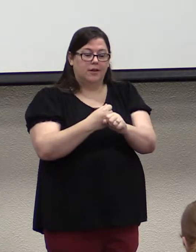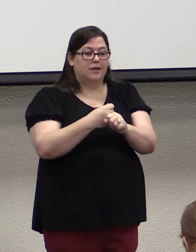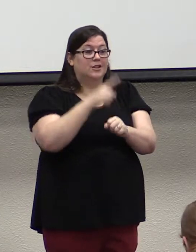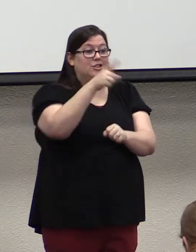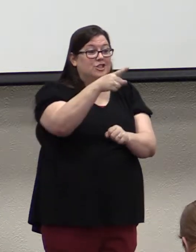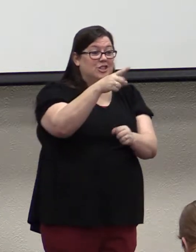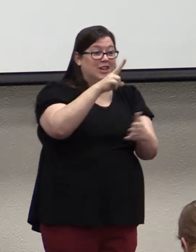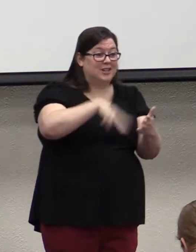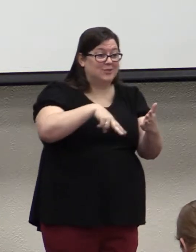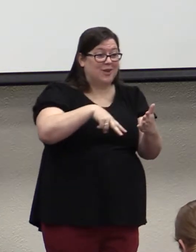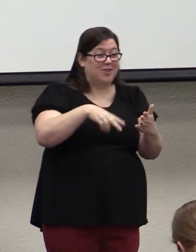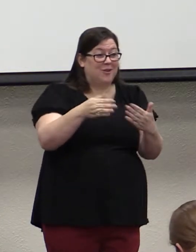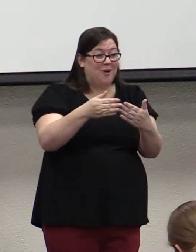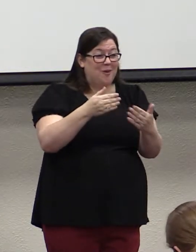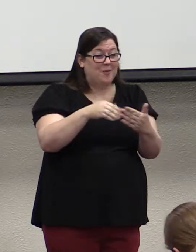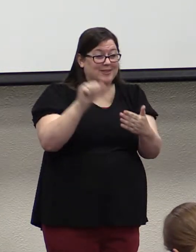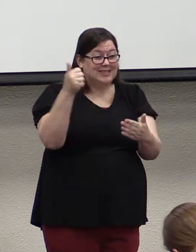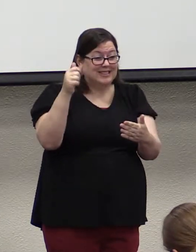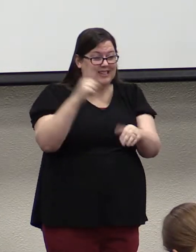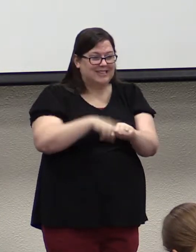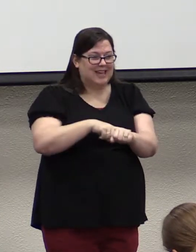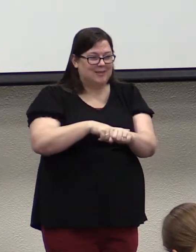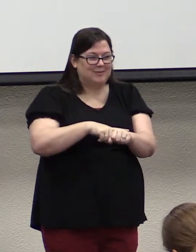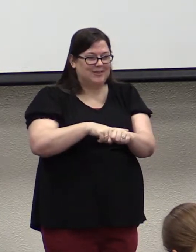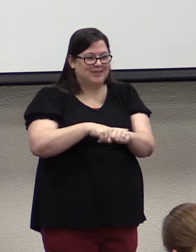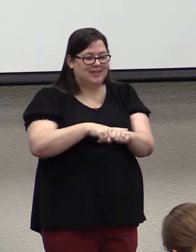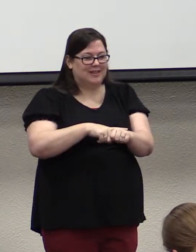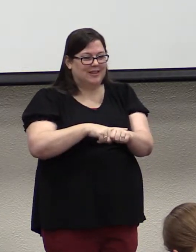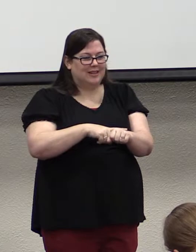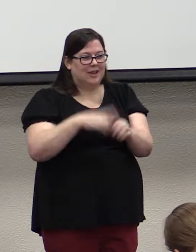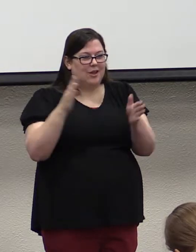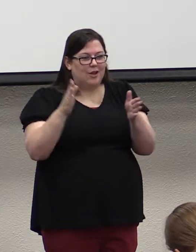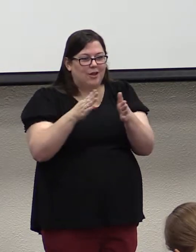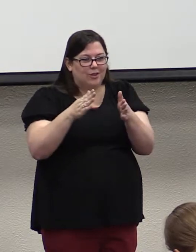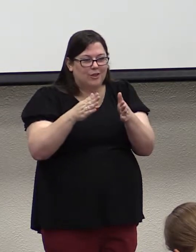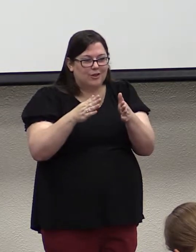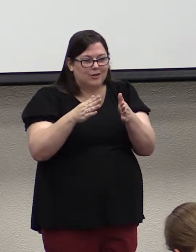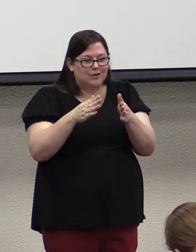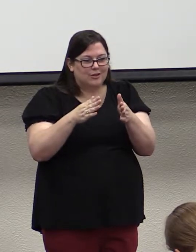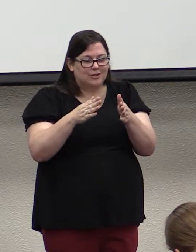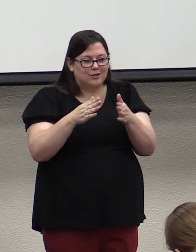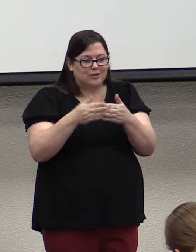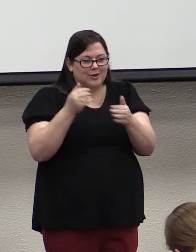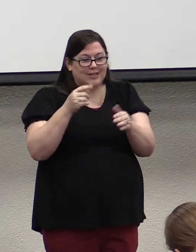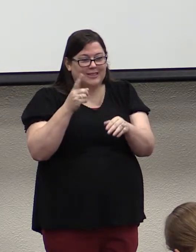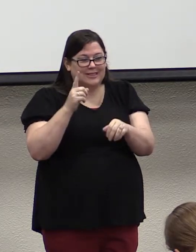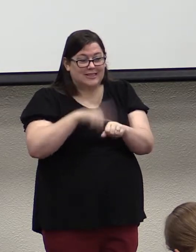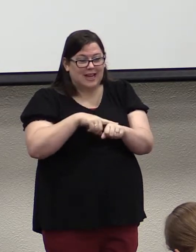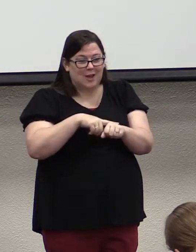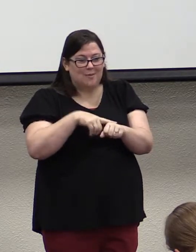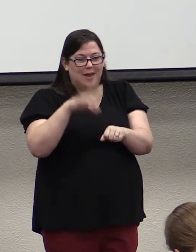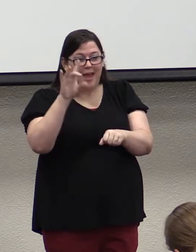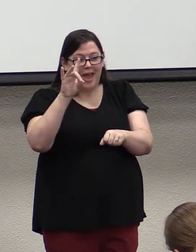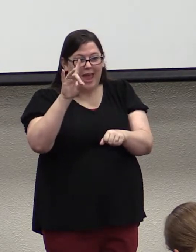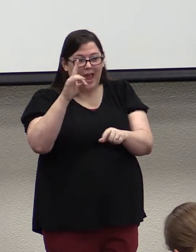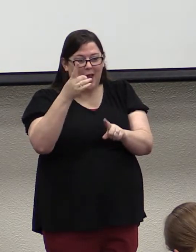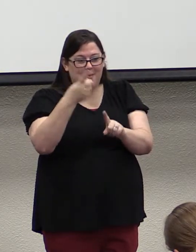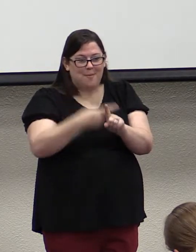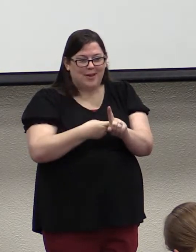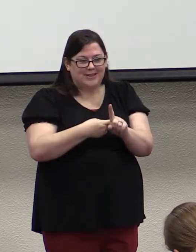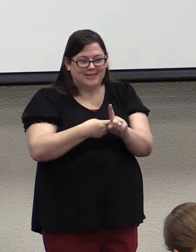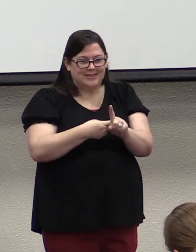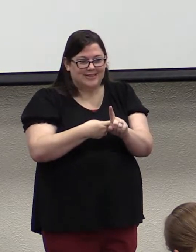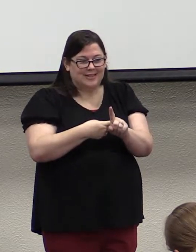it almost 10 times. The shortest amount of time she did it in was 8 months, so she's pretty impressive.